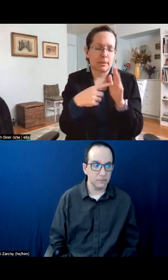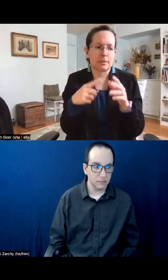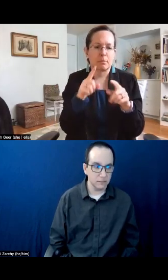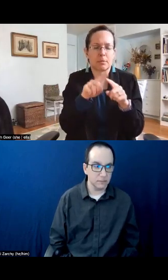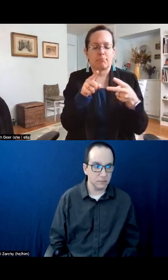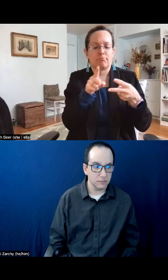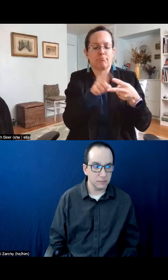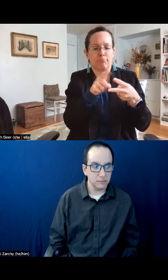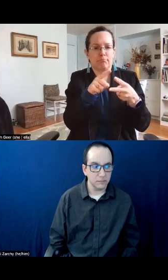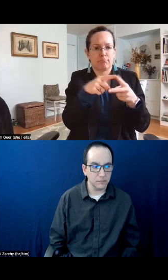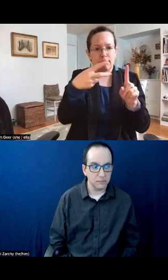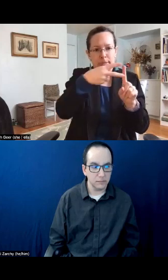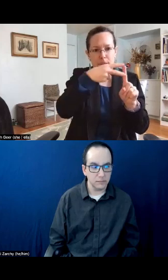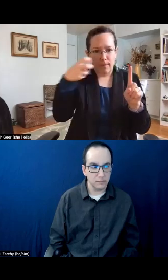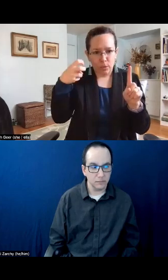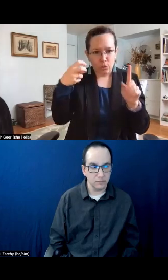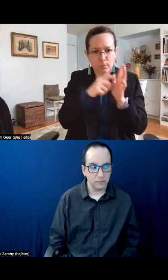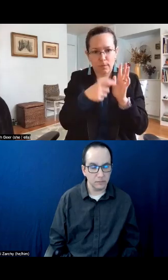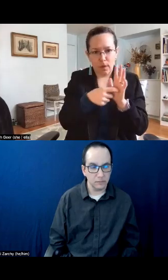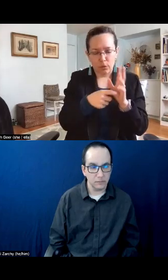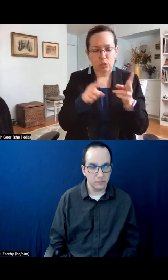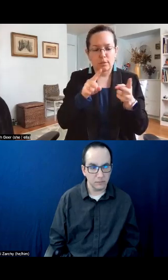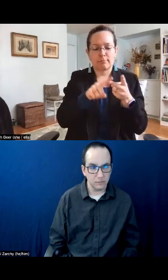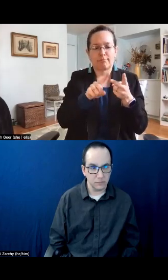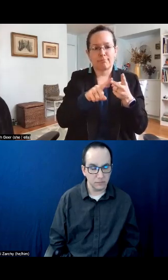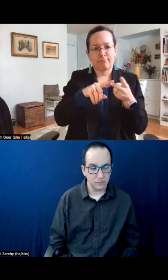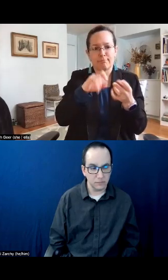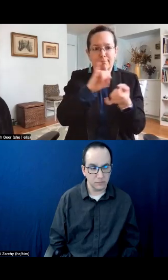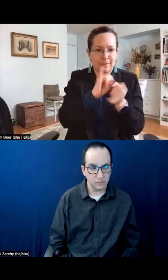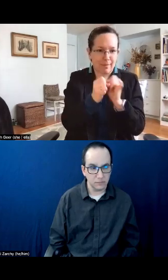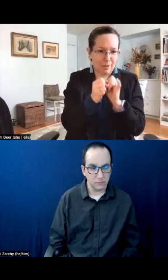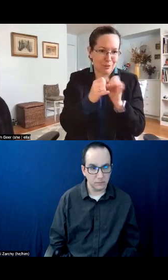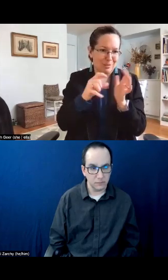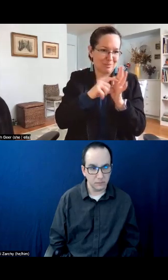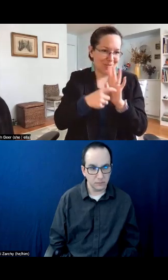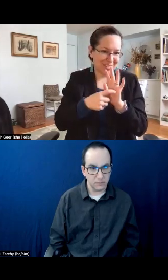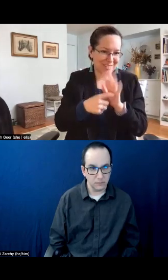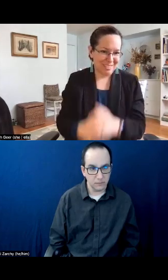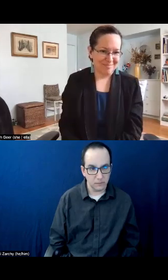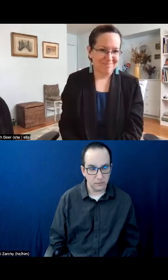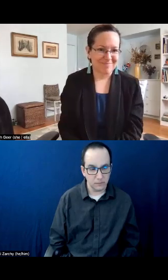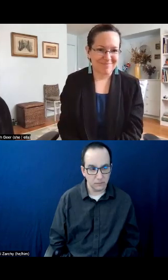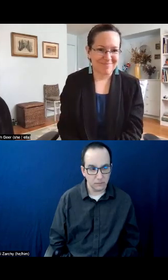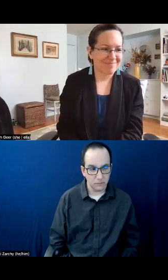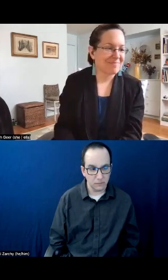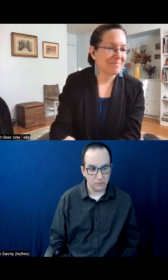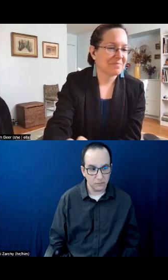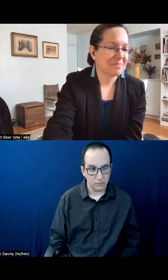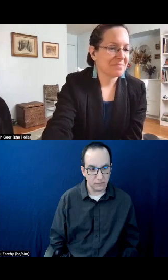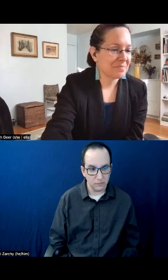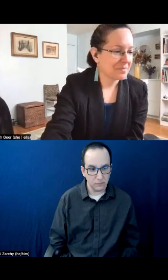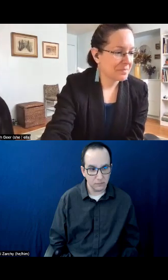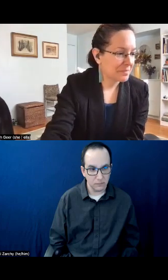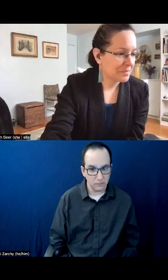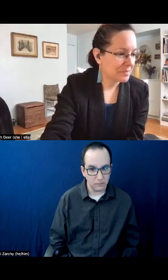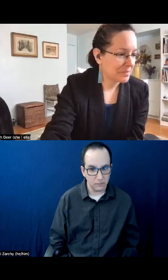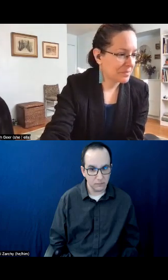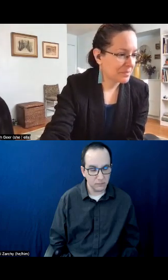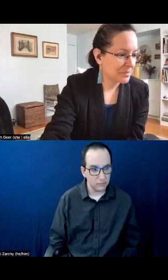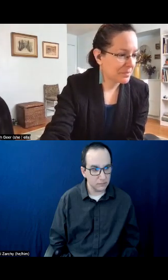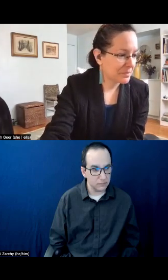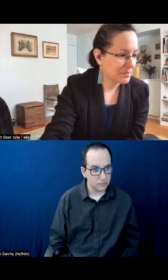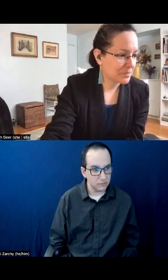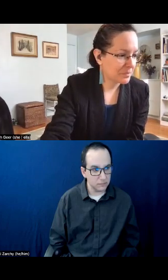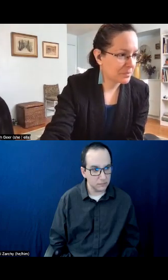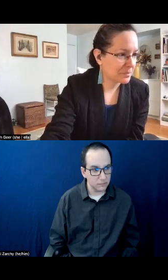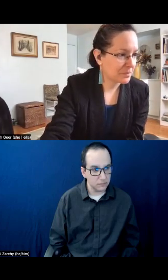context. And some samples or some examples of derivational morphology and inflectional morphology are what our next slides are going